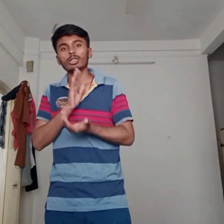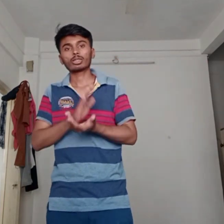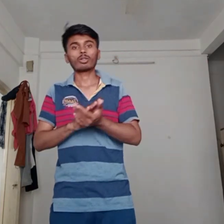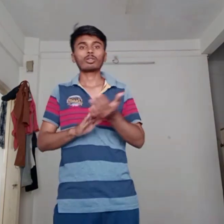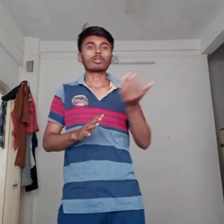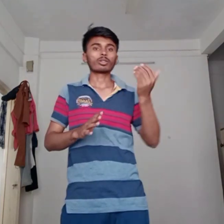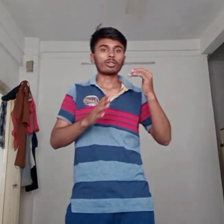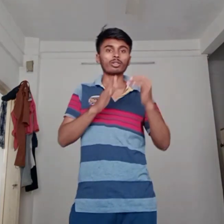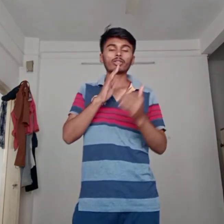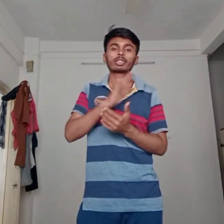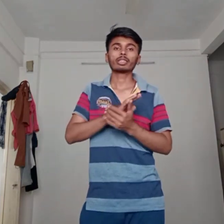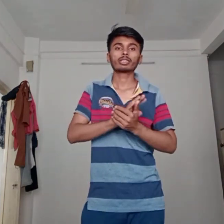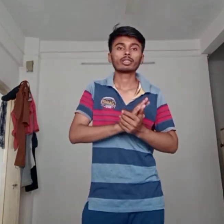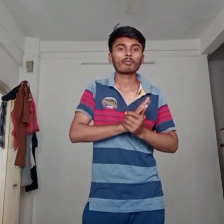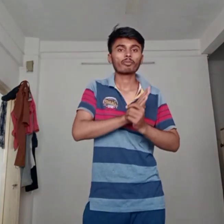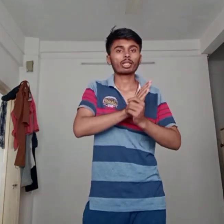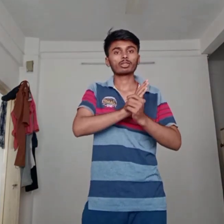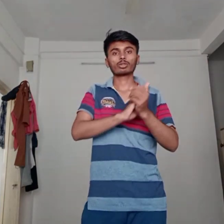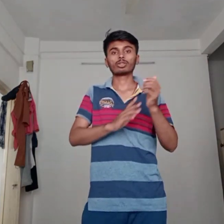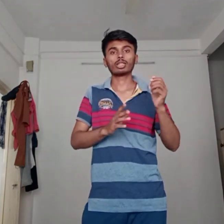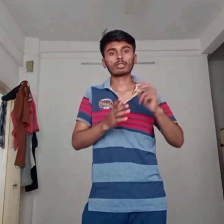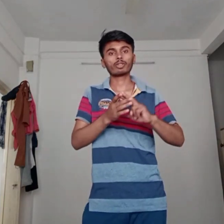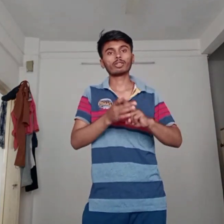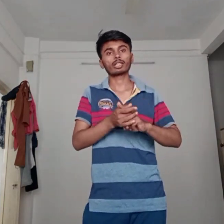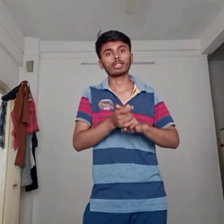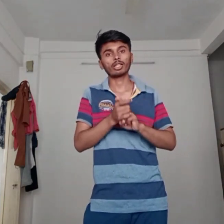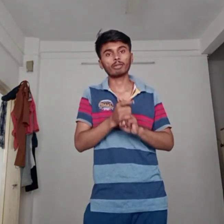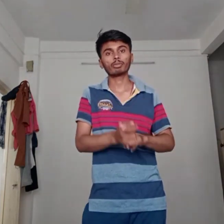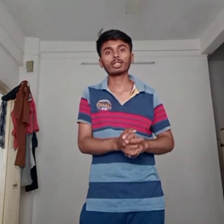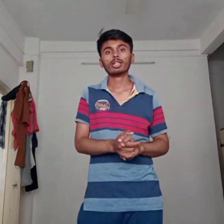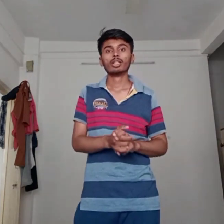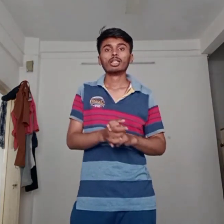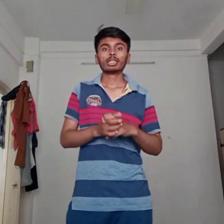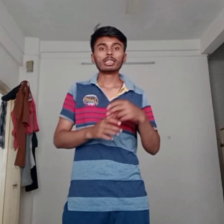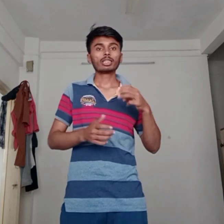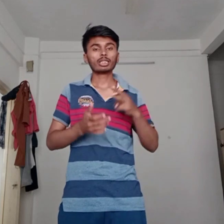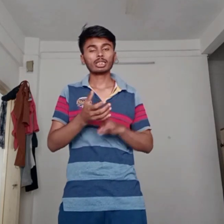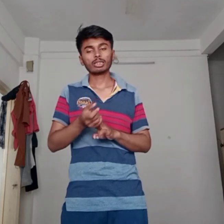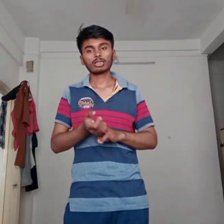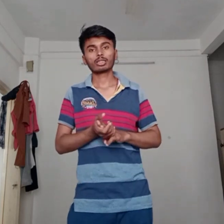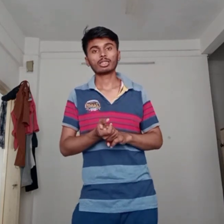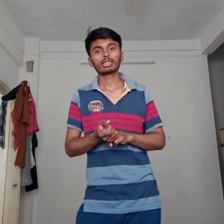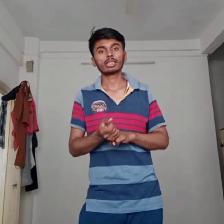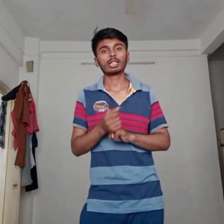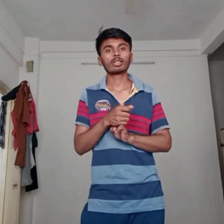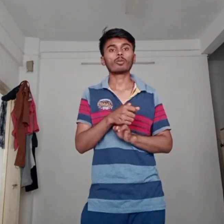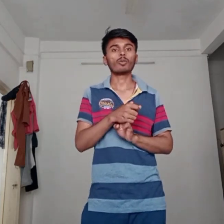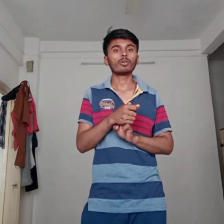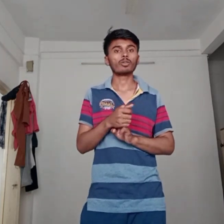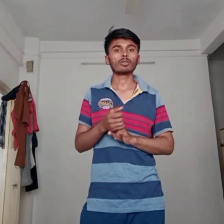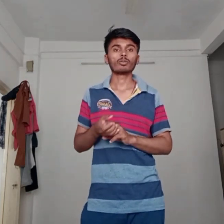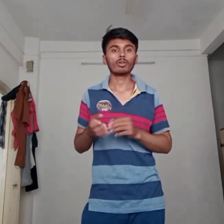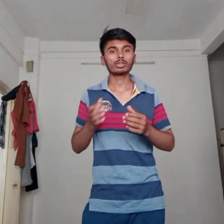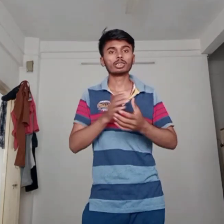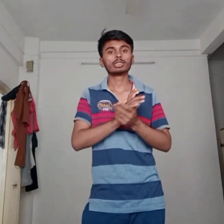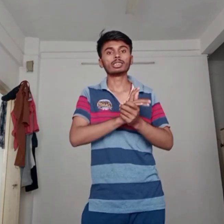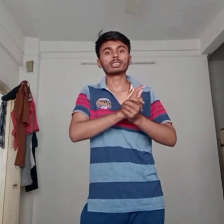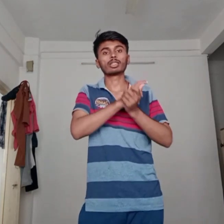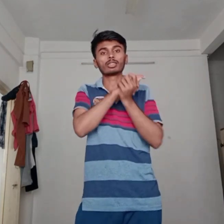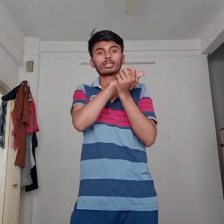cholesterol or other thing. So the heart failure can happen. Then third is walls disease. Heart